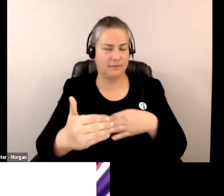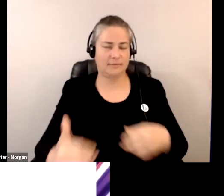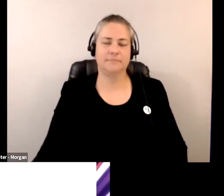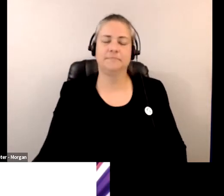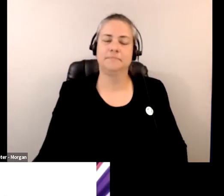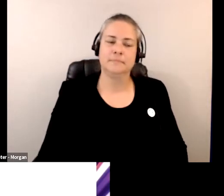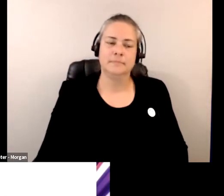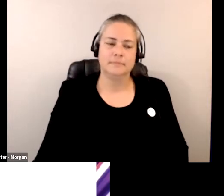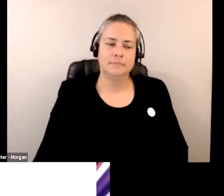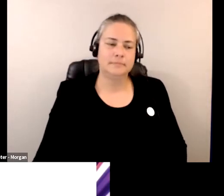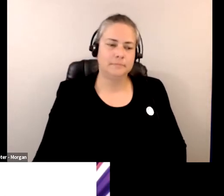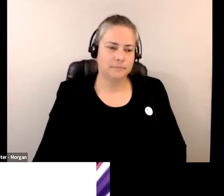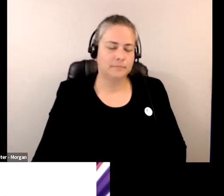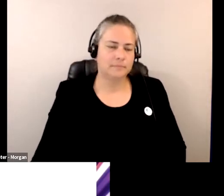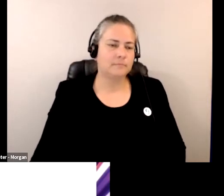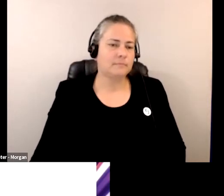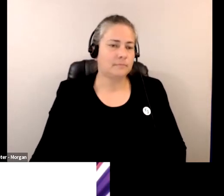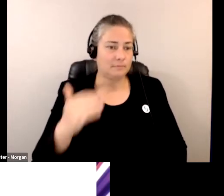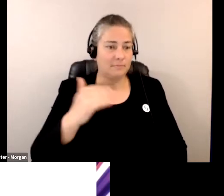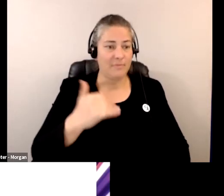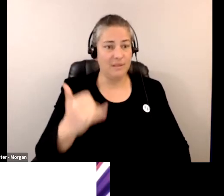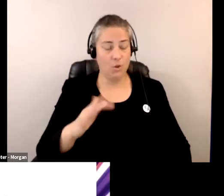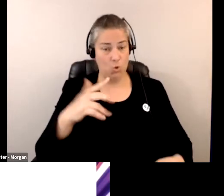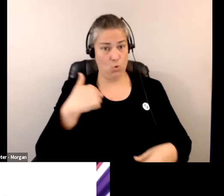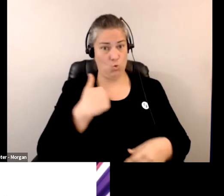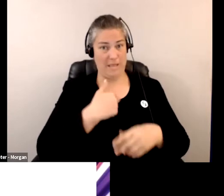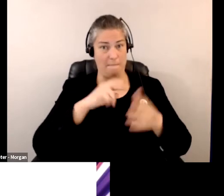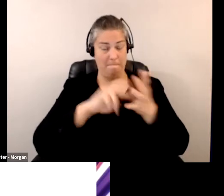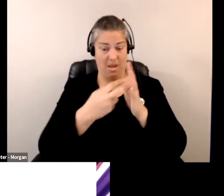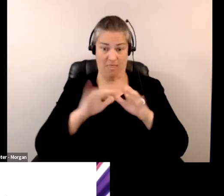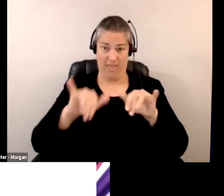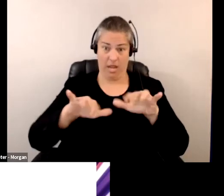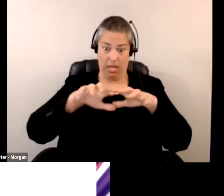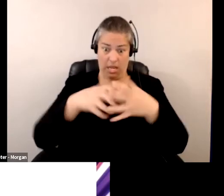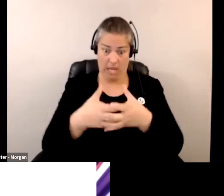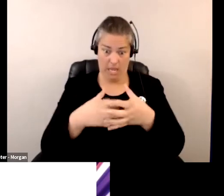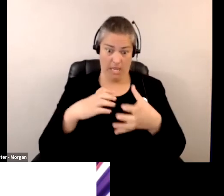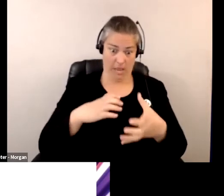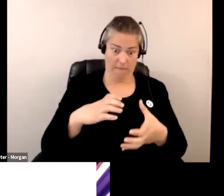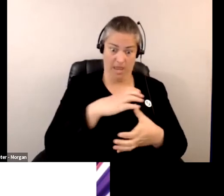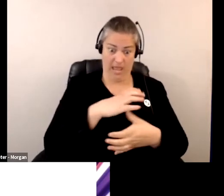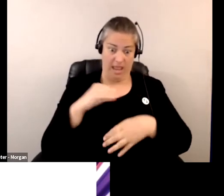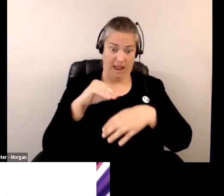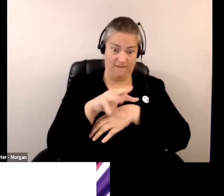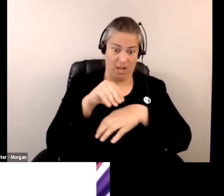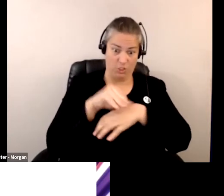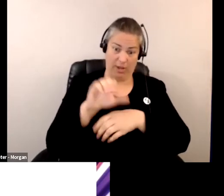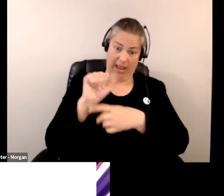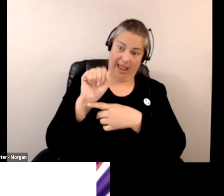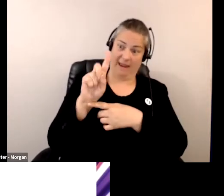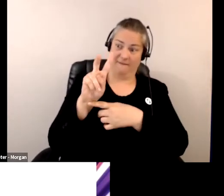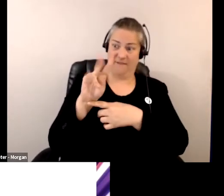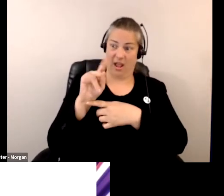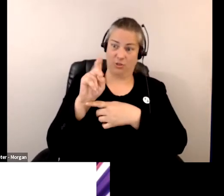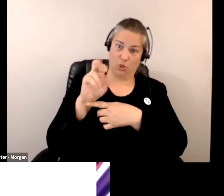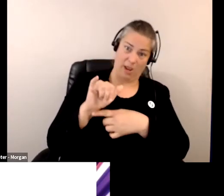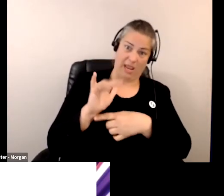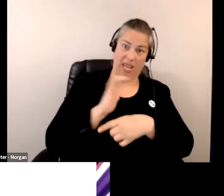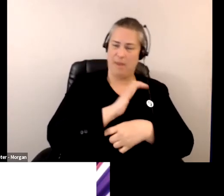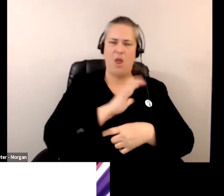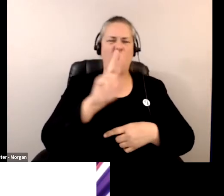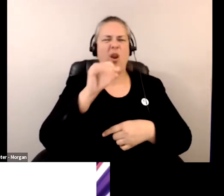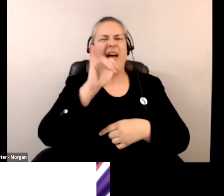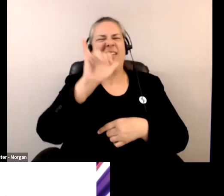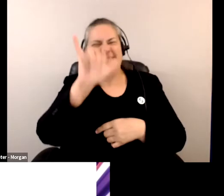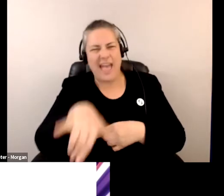not necessarily calling for a federal advisory committee of some kind, but some advisory body that would